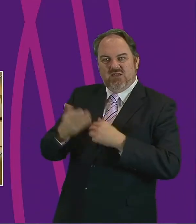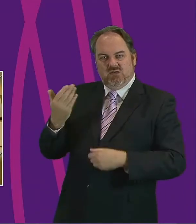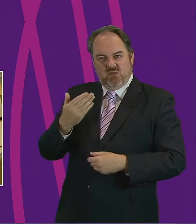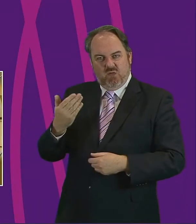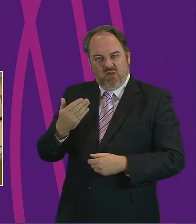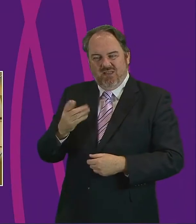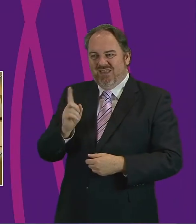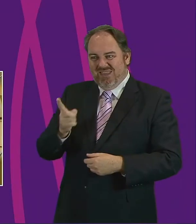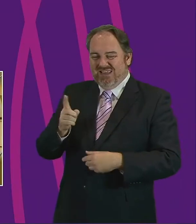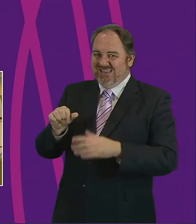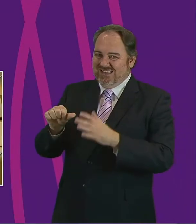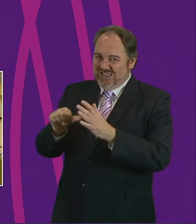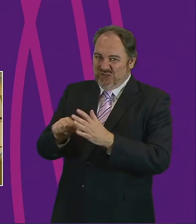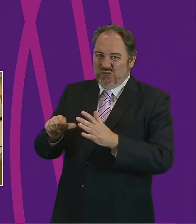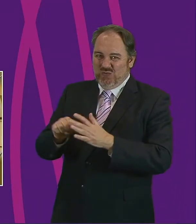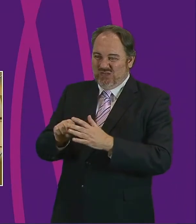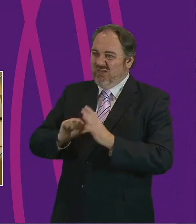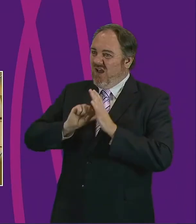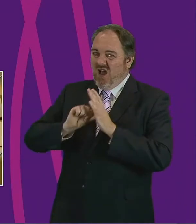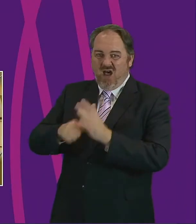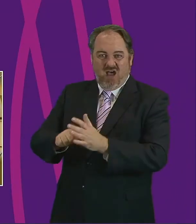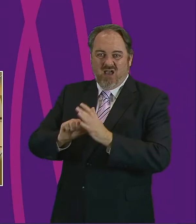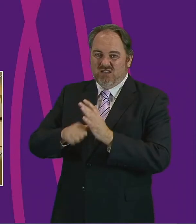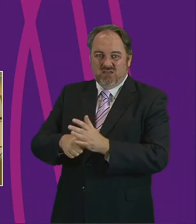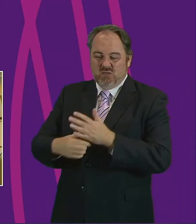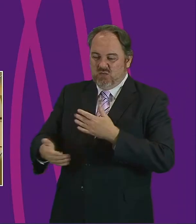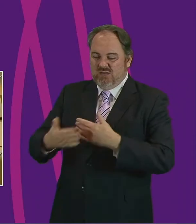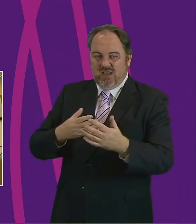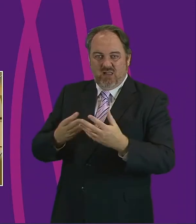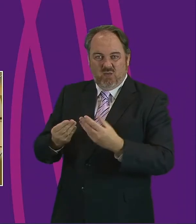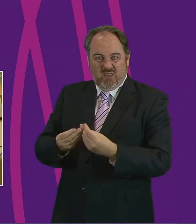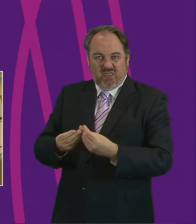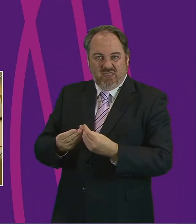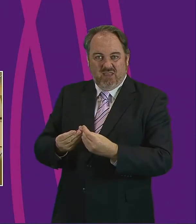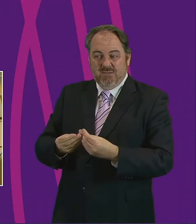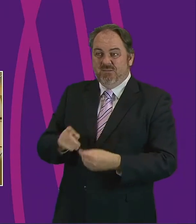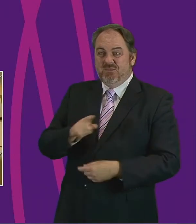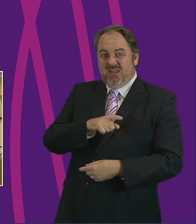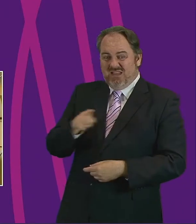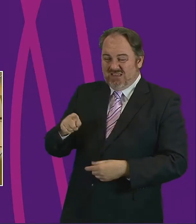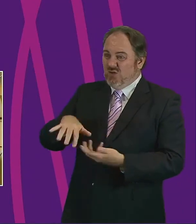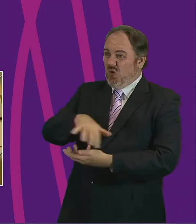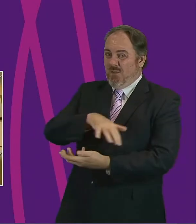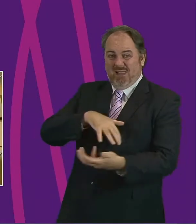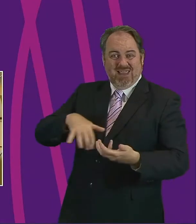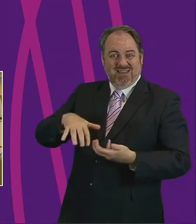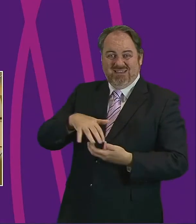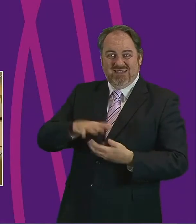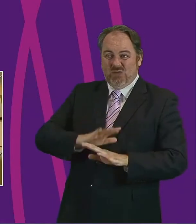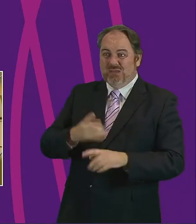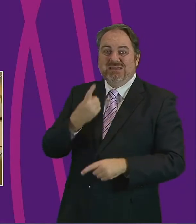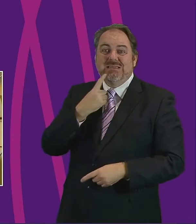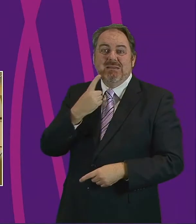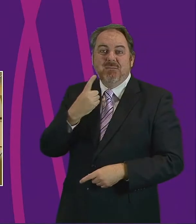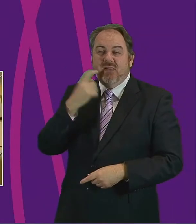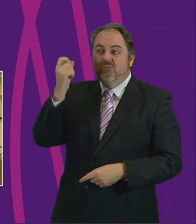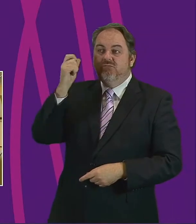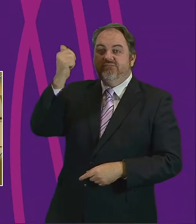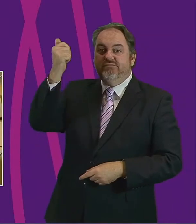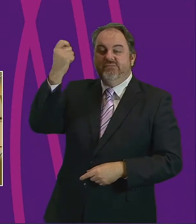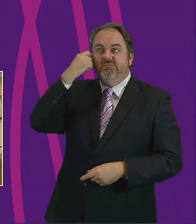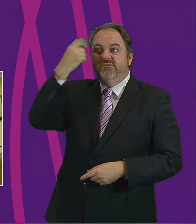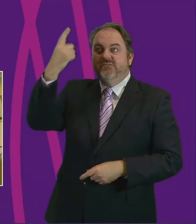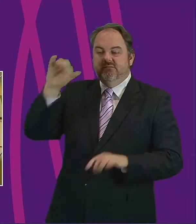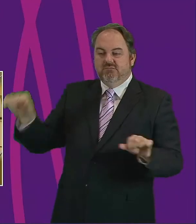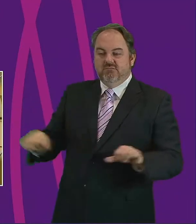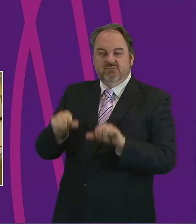issues. Every issue we are dealing with right now in tackling this virus is complex. None of them are straightforward. We have to have